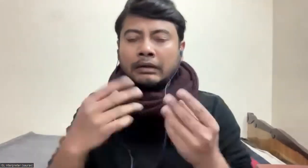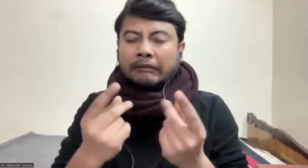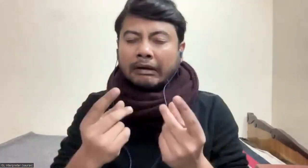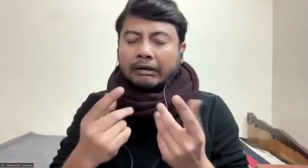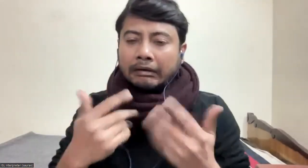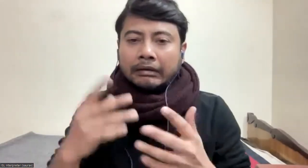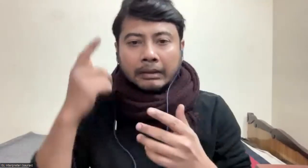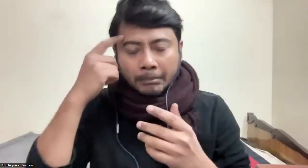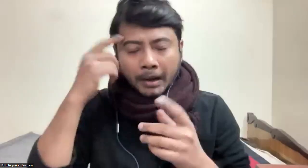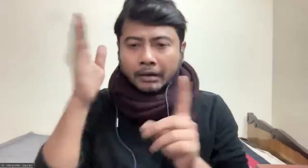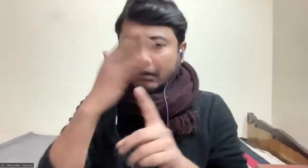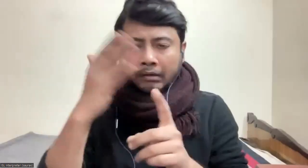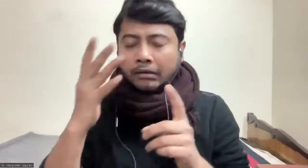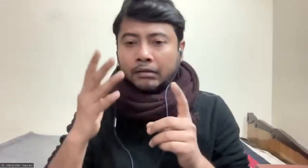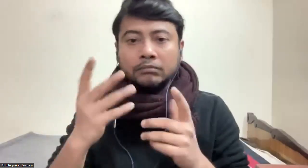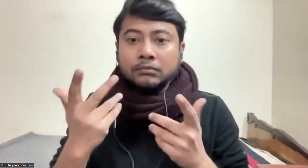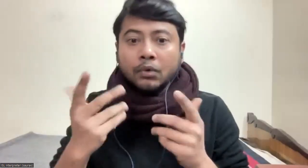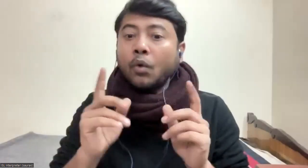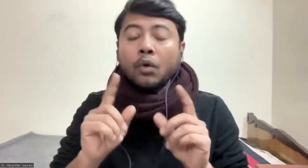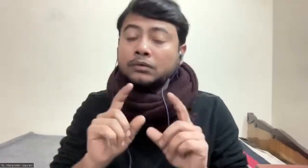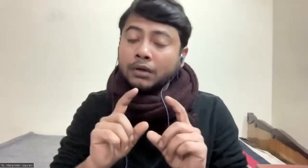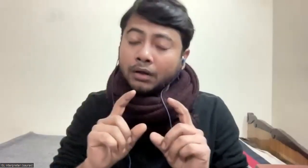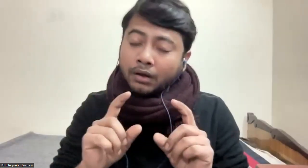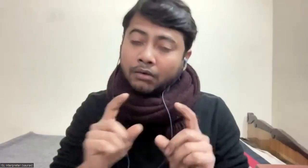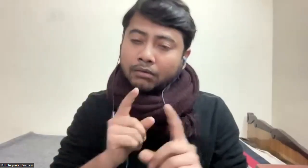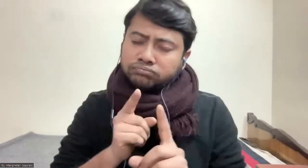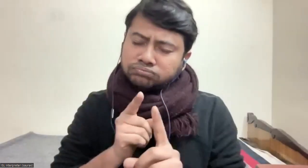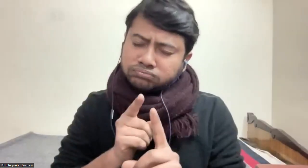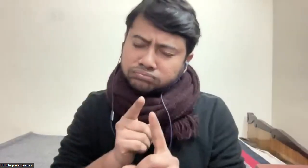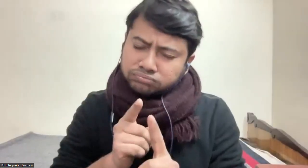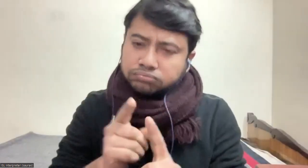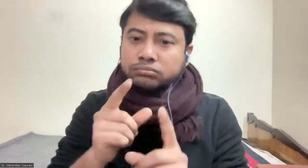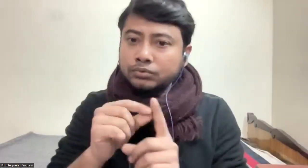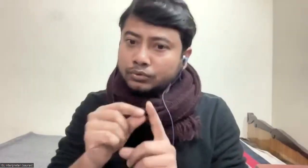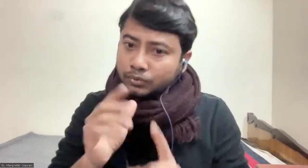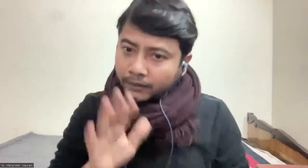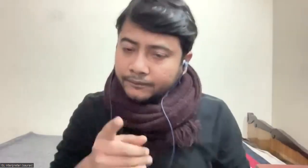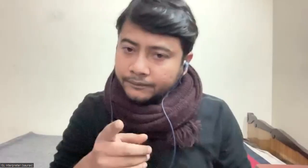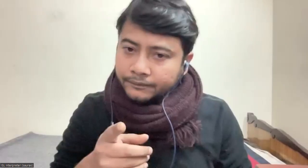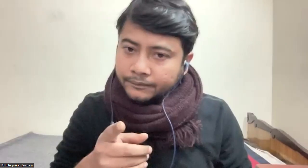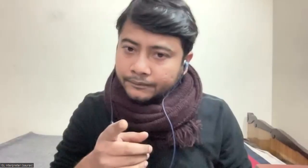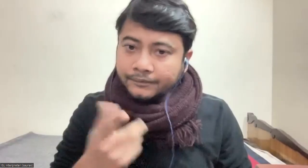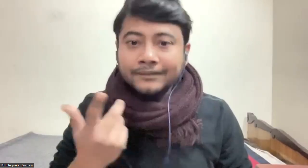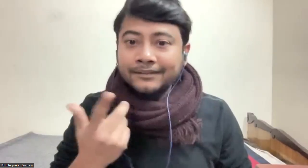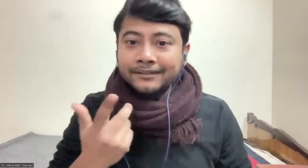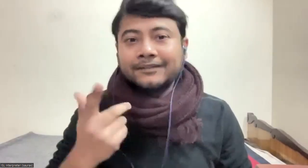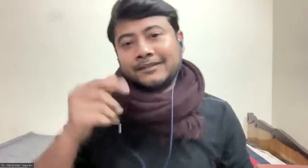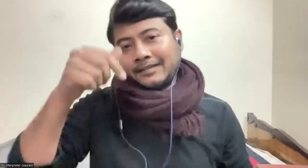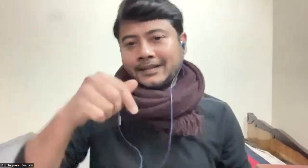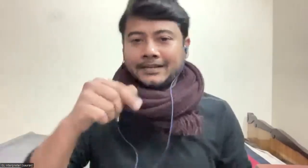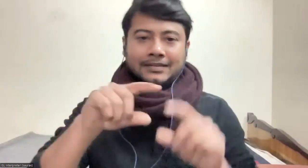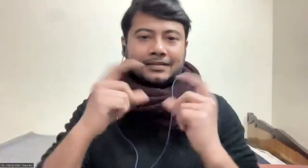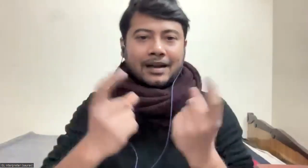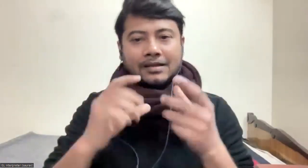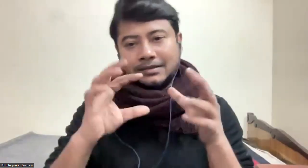like last class we did, and today is the second part, we are trying to learn what are the mistakes we do, which actually,